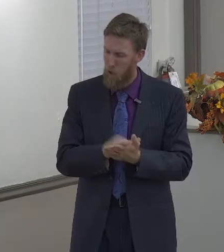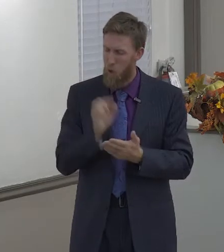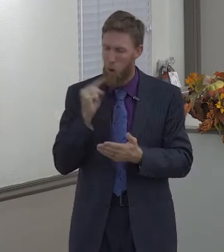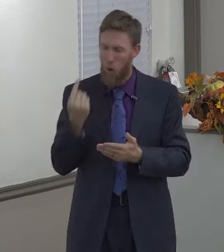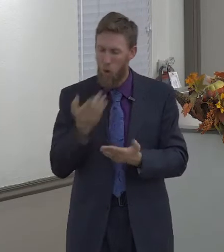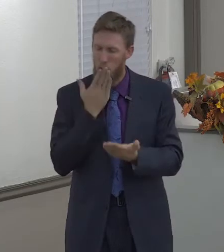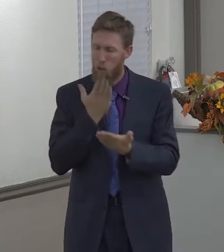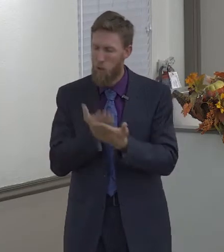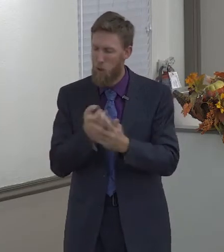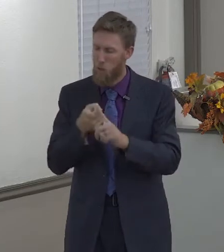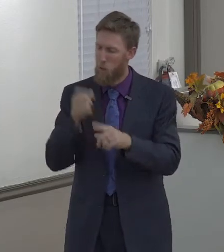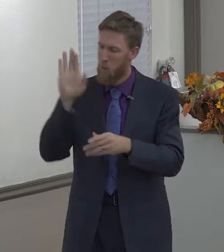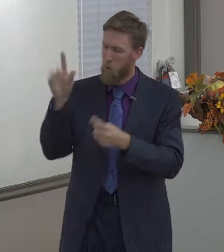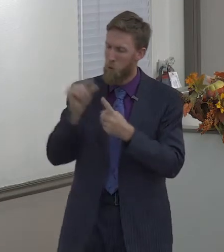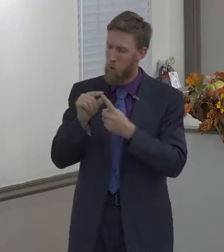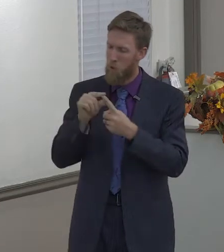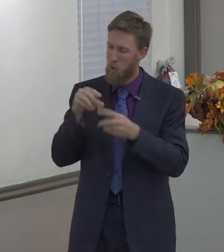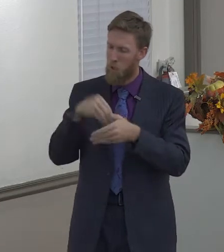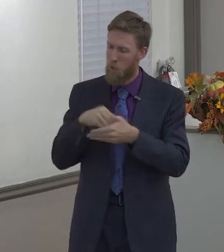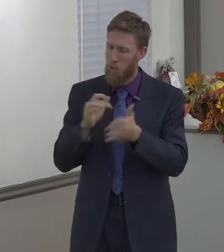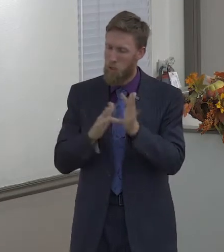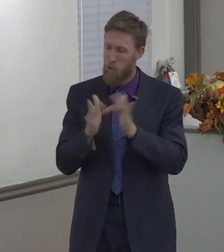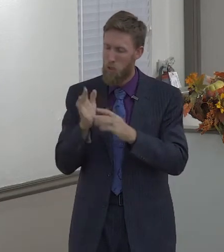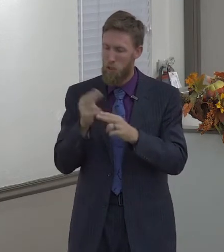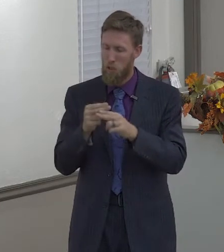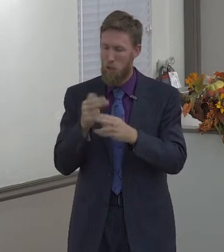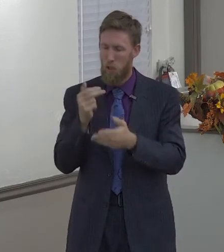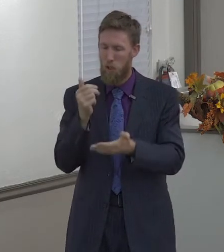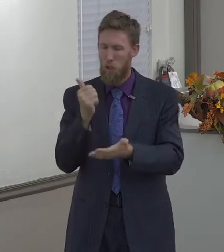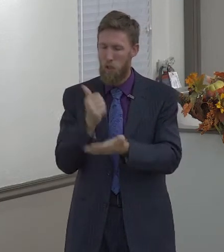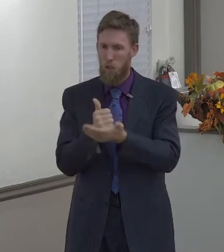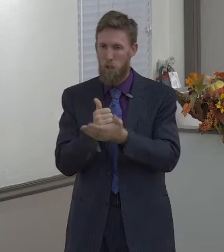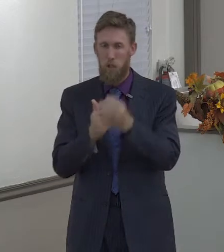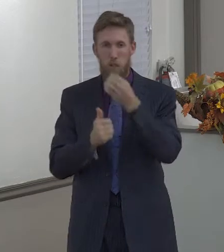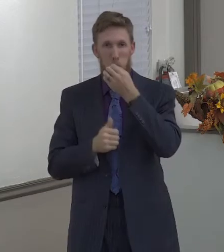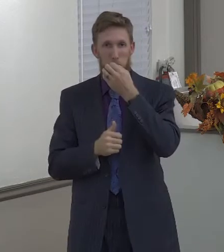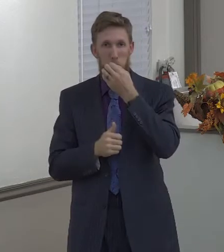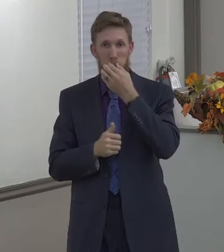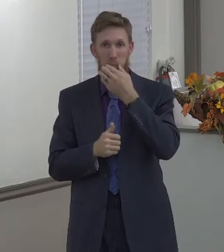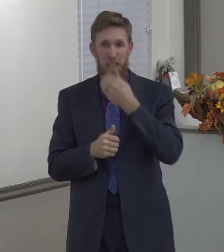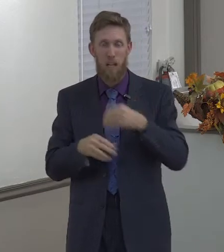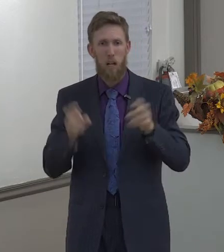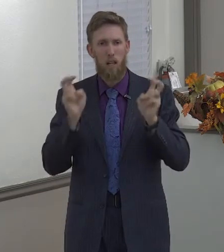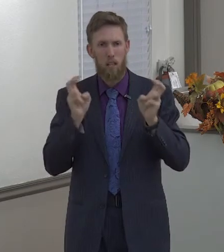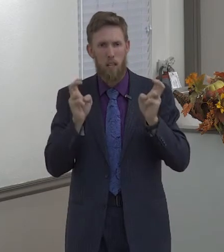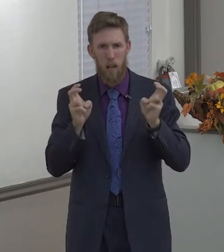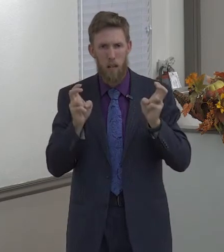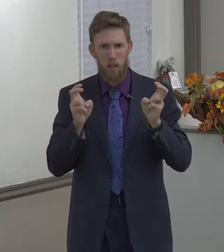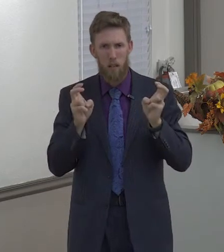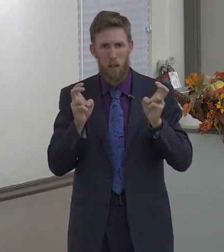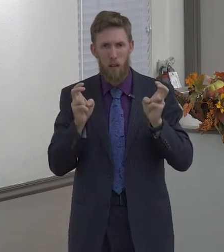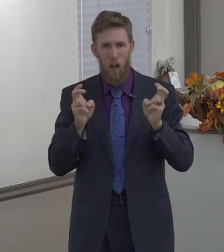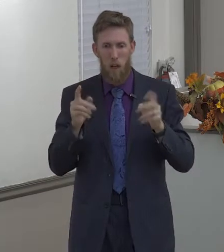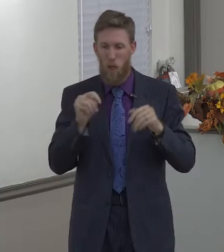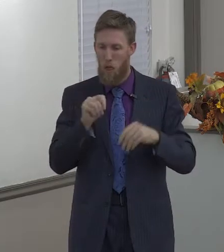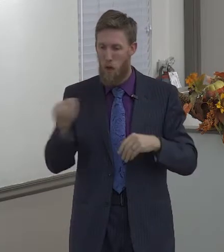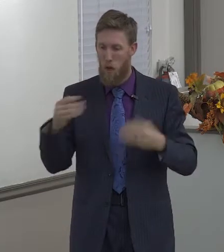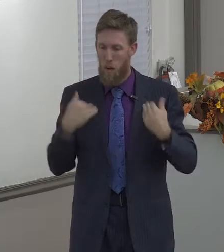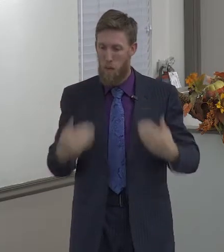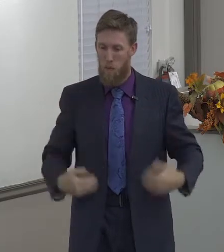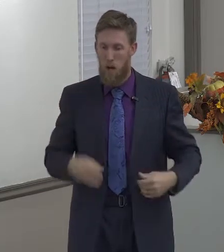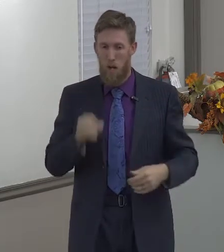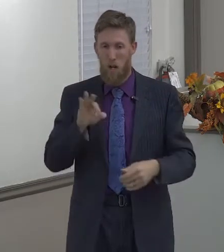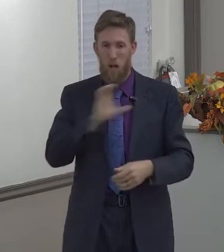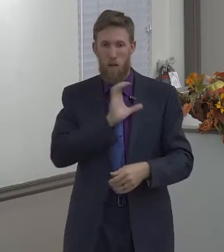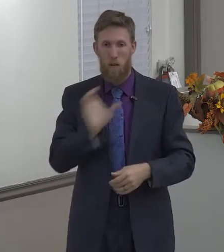The Body of Christ. I thought about titling it Bodybuilding, but I didn't know how well that would go over. And so we